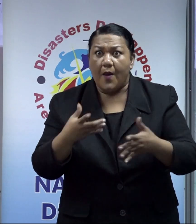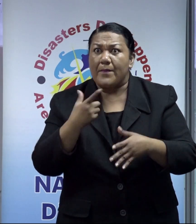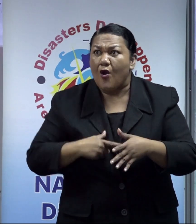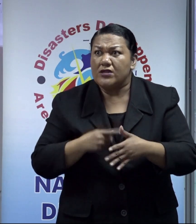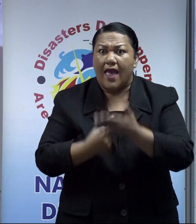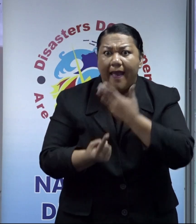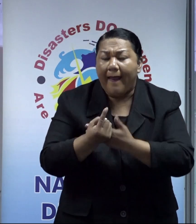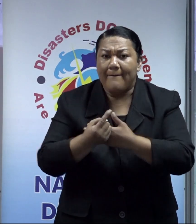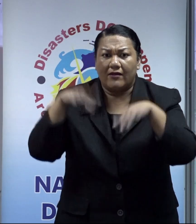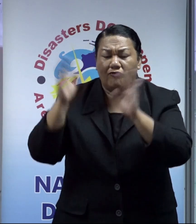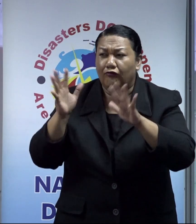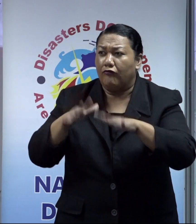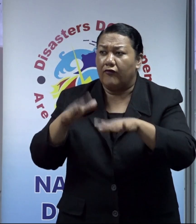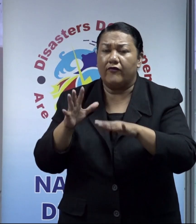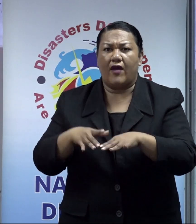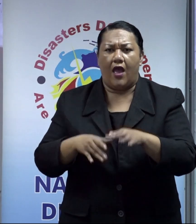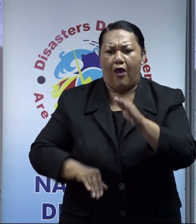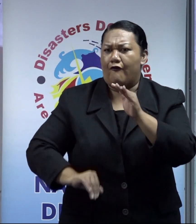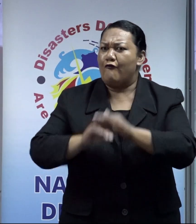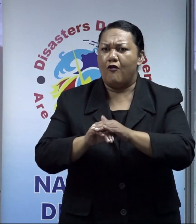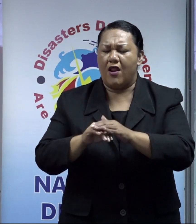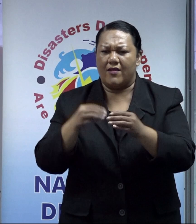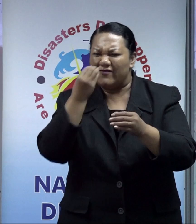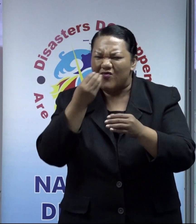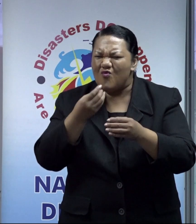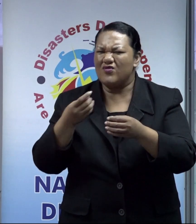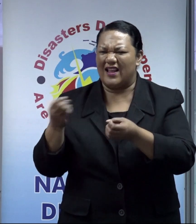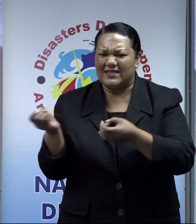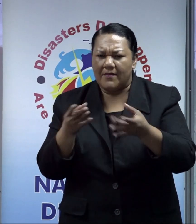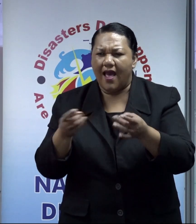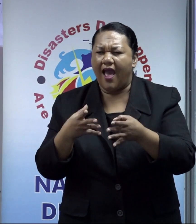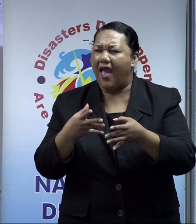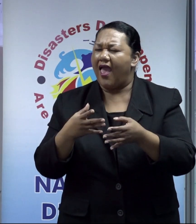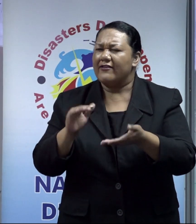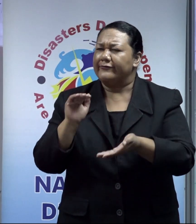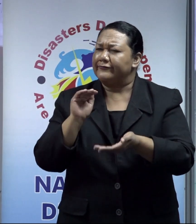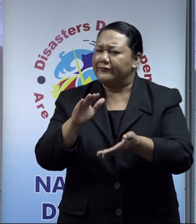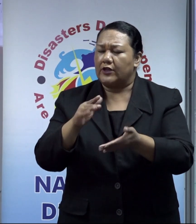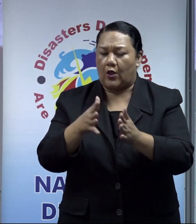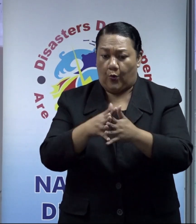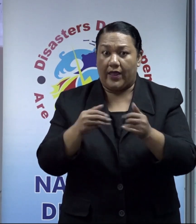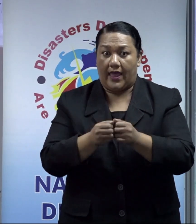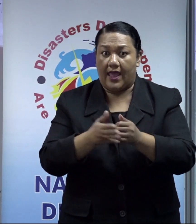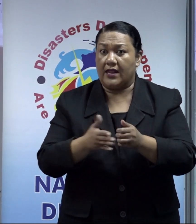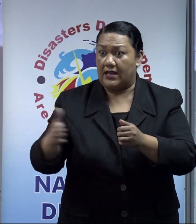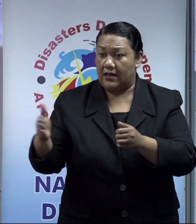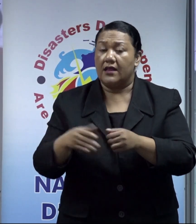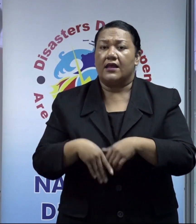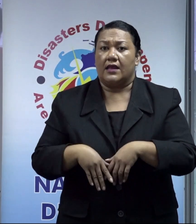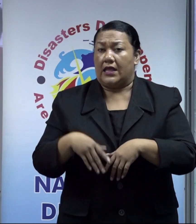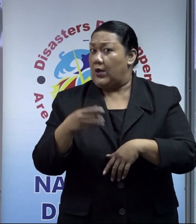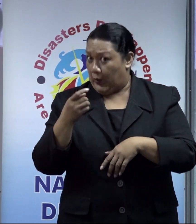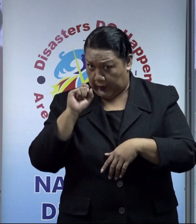their food supply for the weekend. So are there any relief packs available for the affected areas?